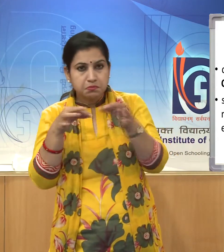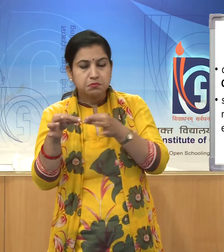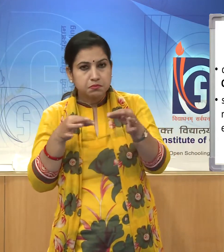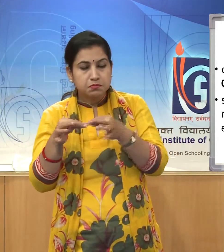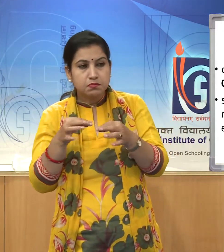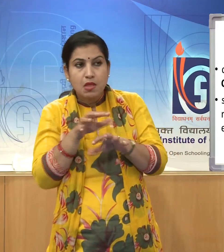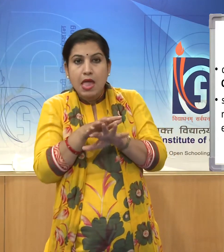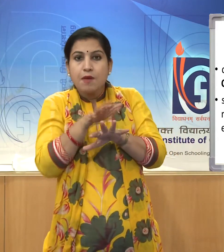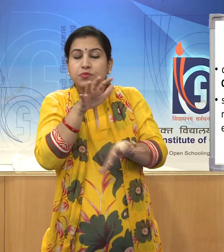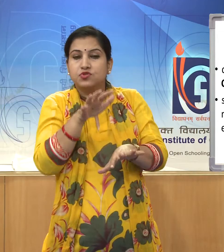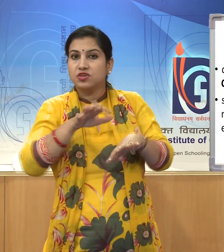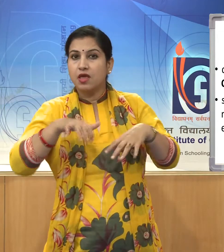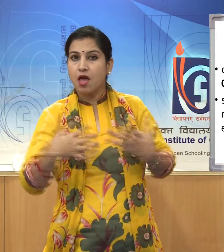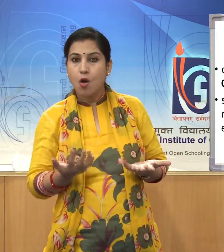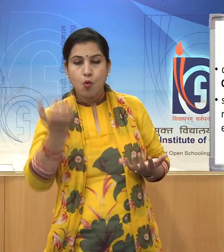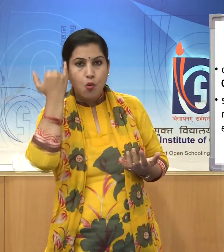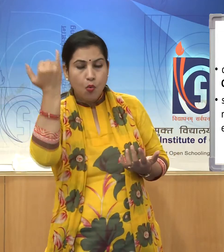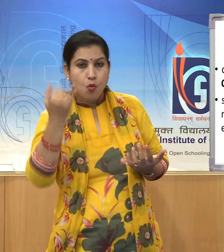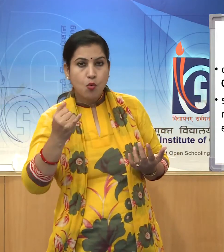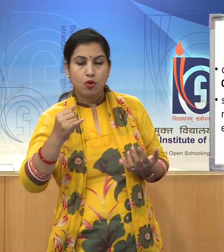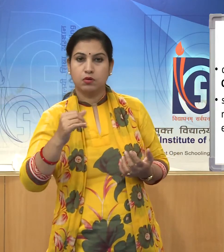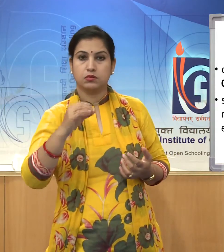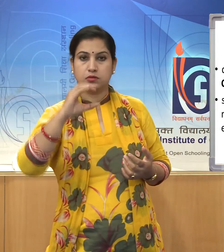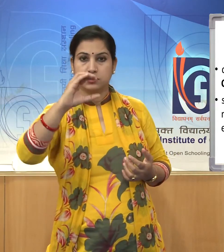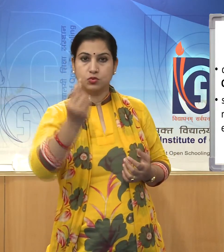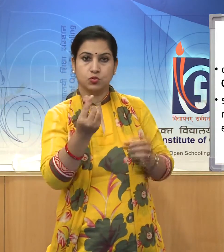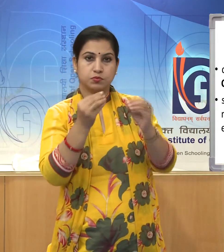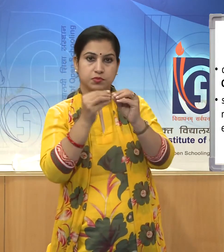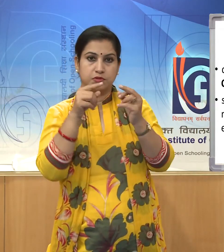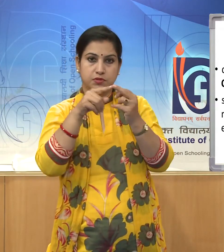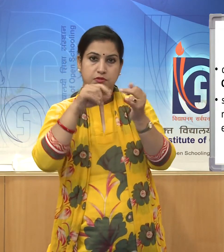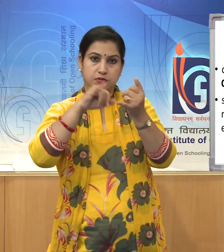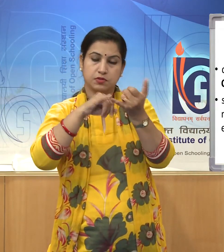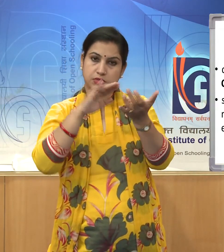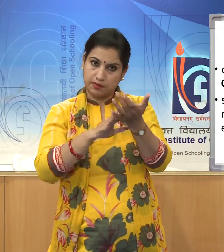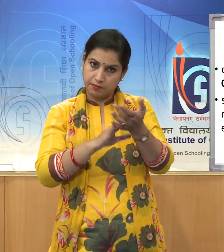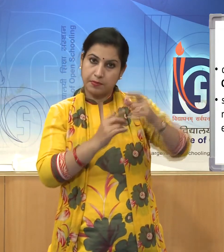evolution of abstract art, Cubism and surrealism,